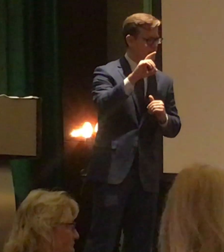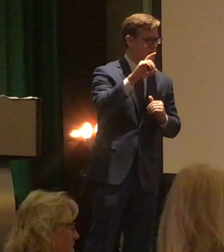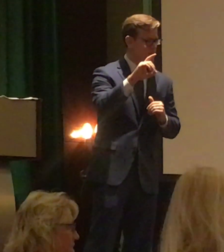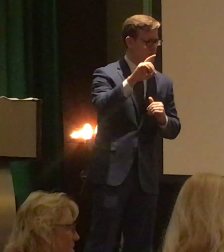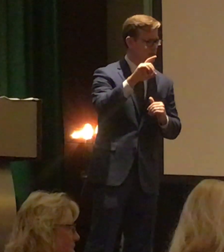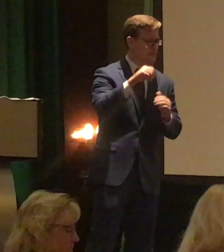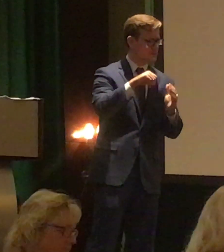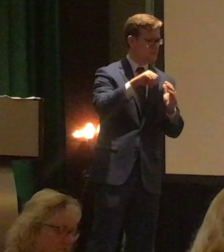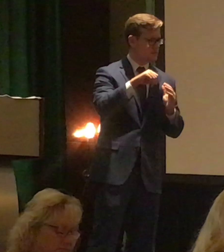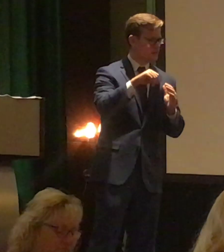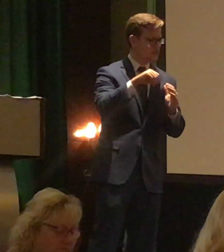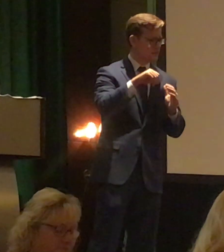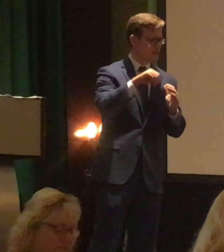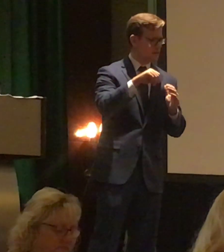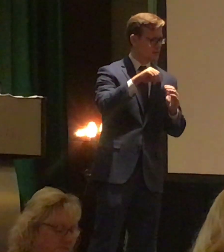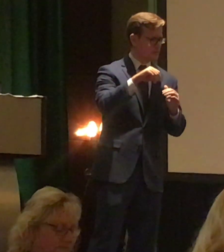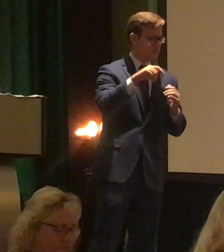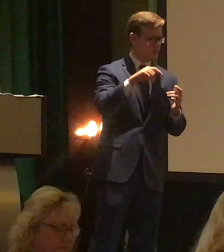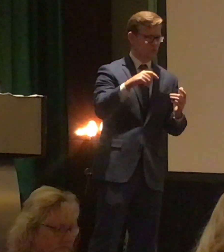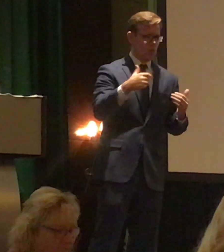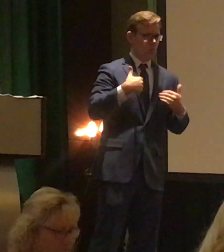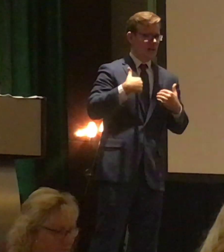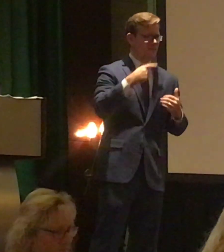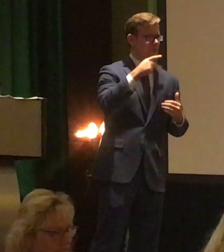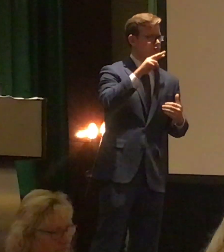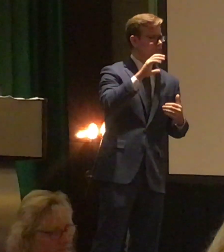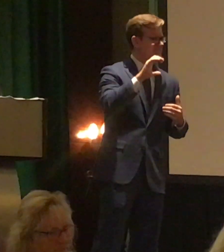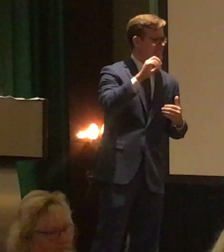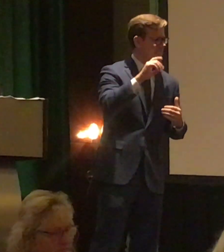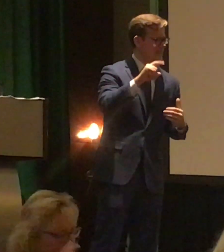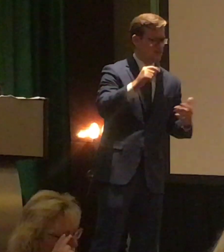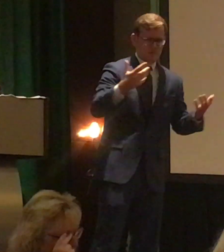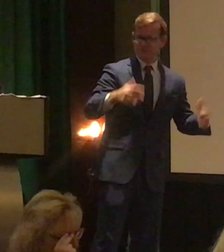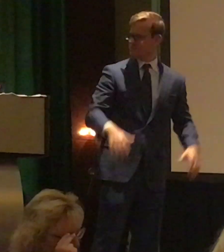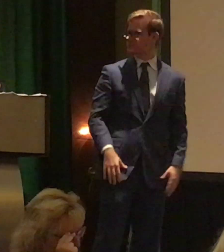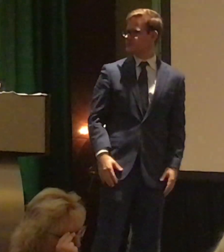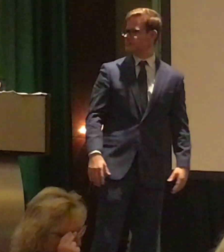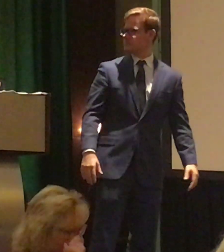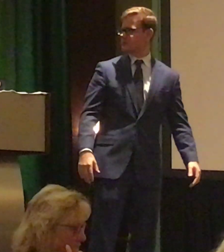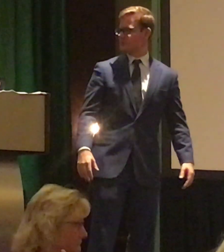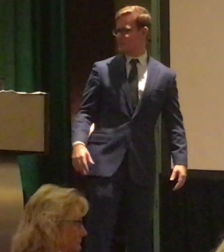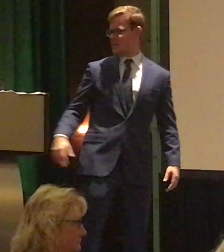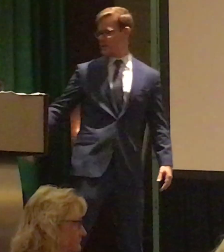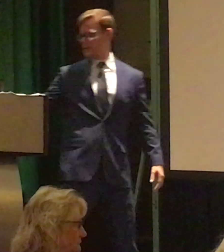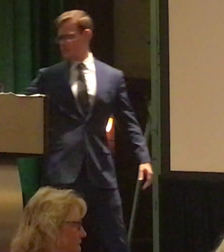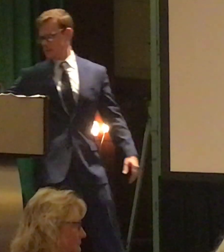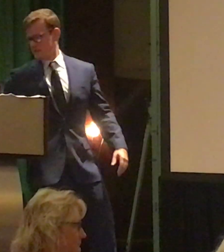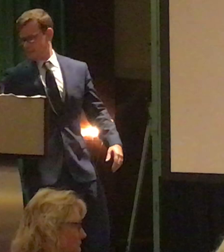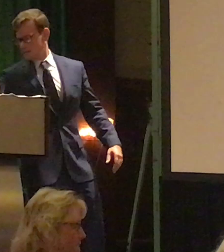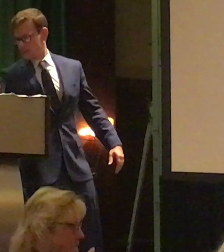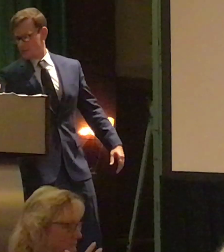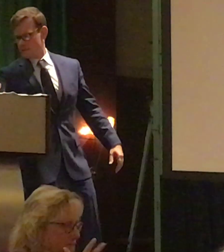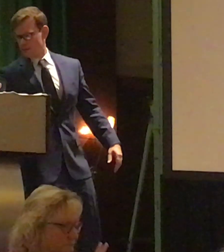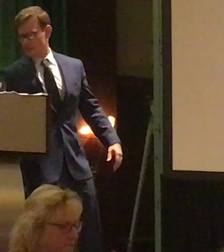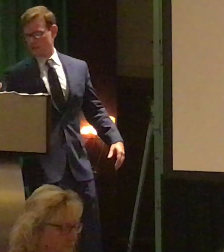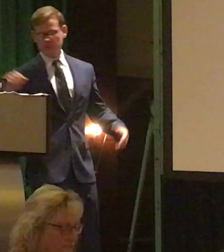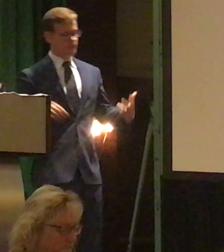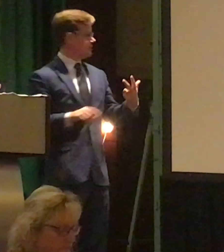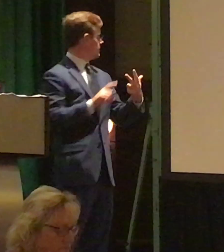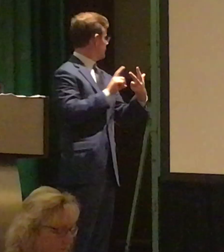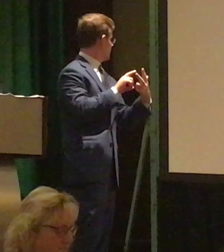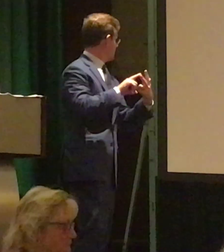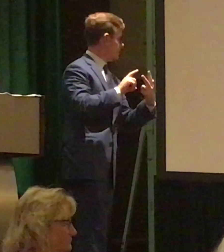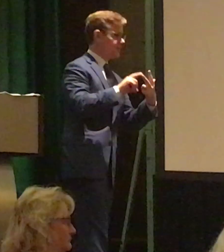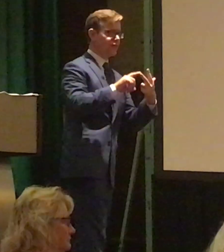the NGA is under the Department of Defense. So we do have a precedent already set.